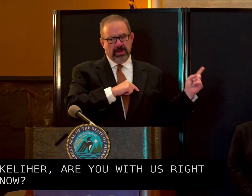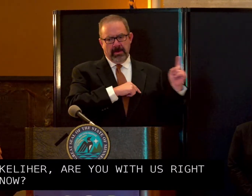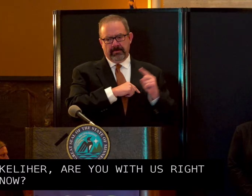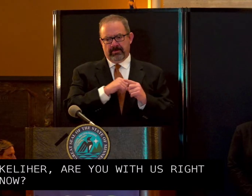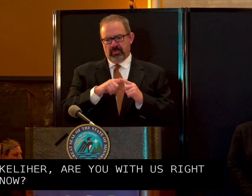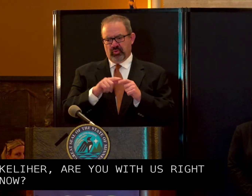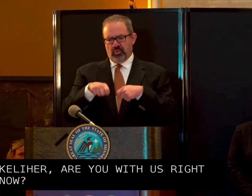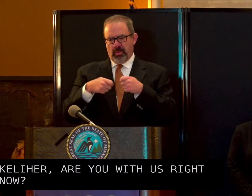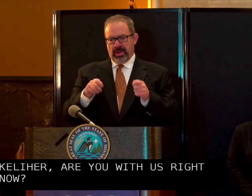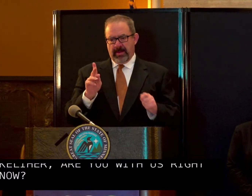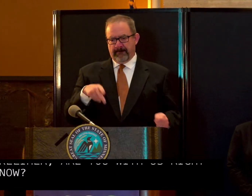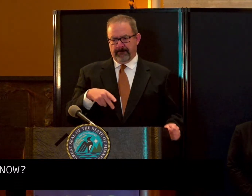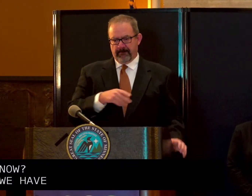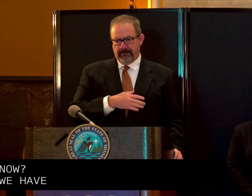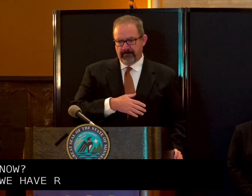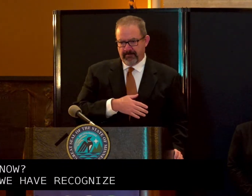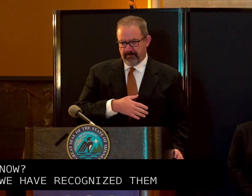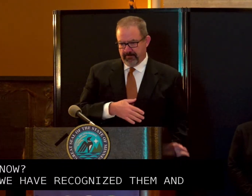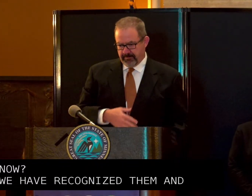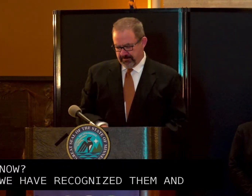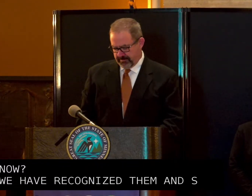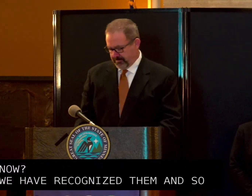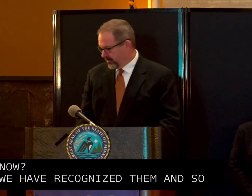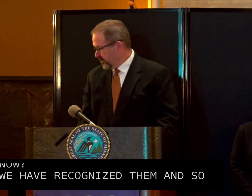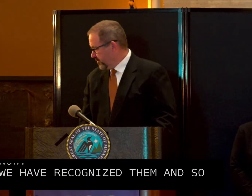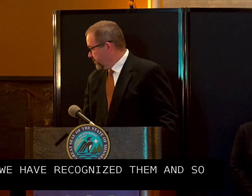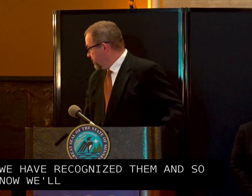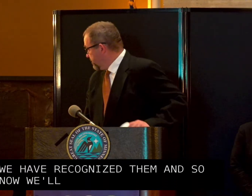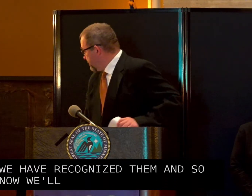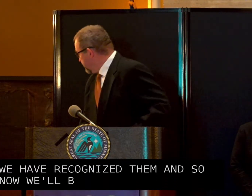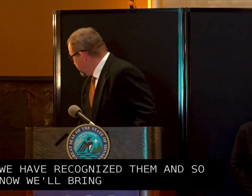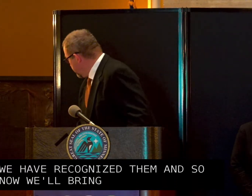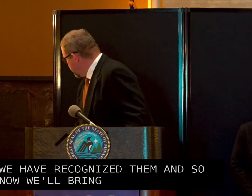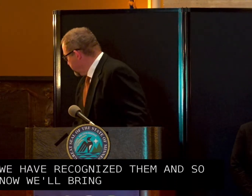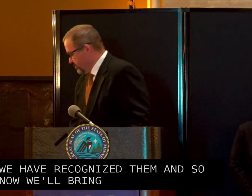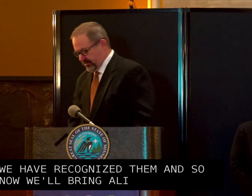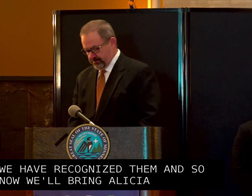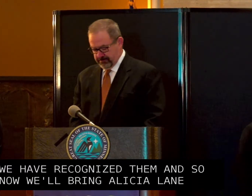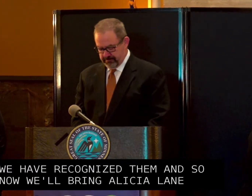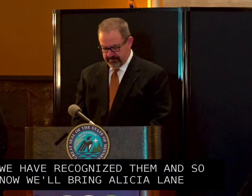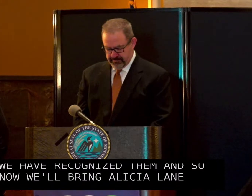We have recognized them, and so now we'll bring Alicia Lane back up